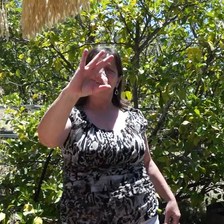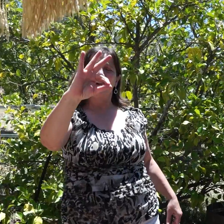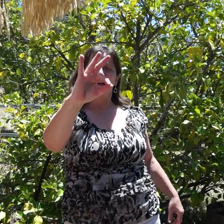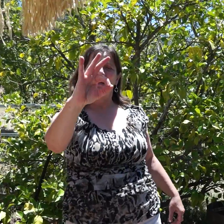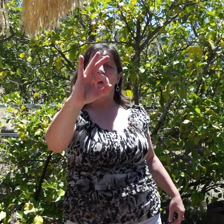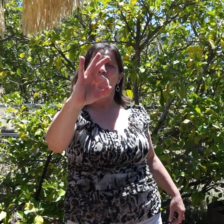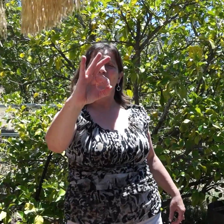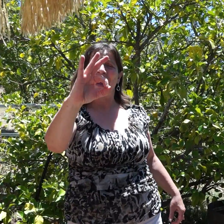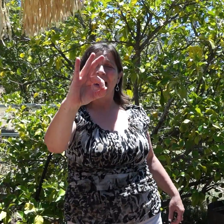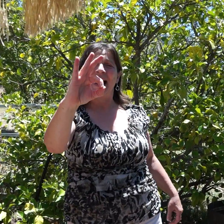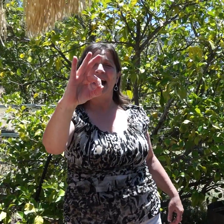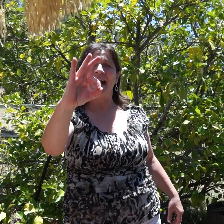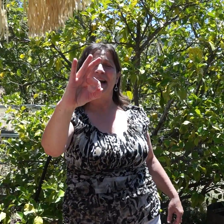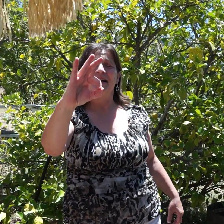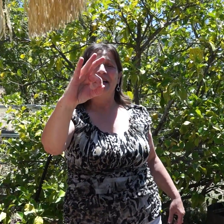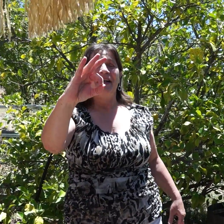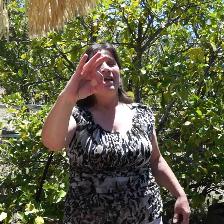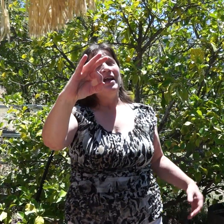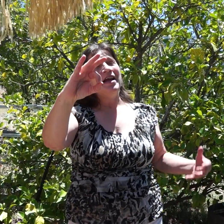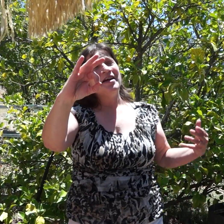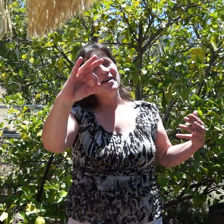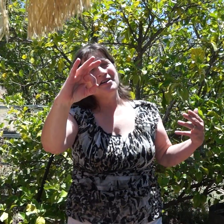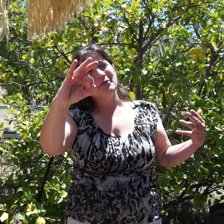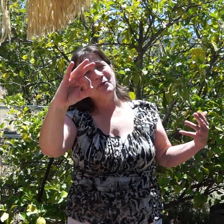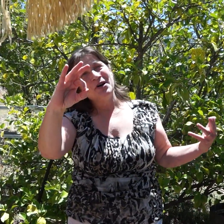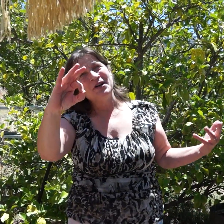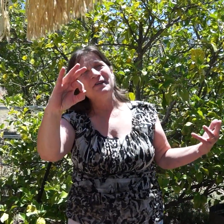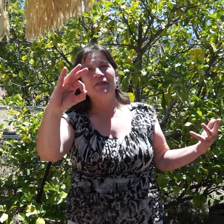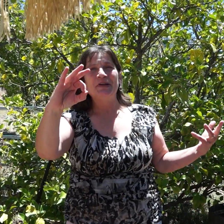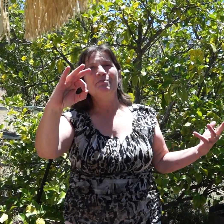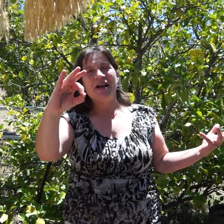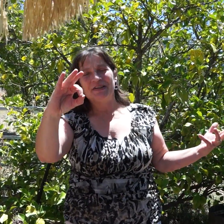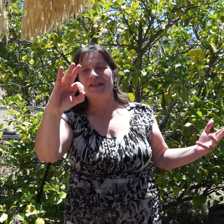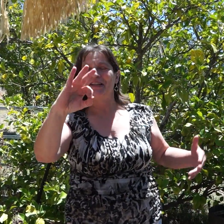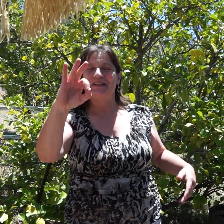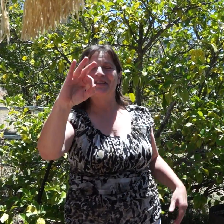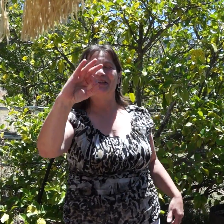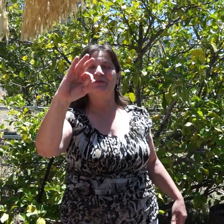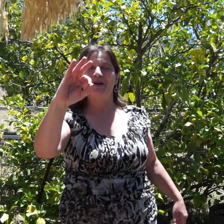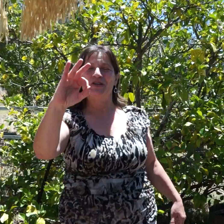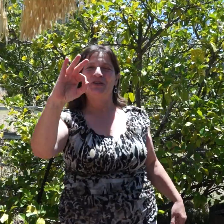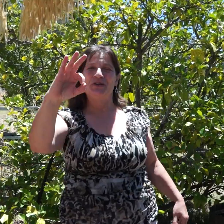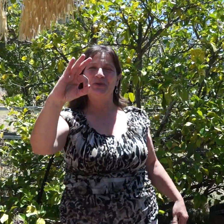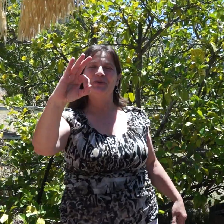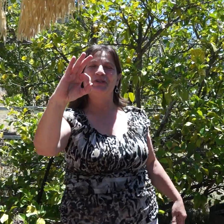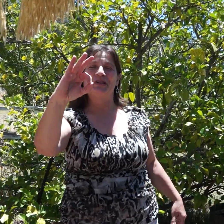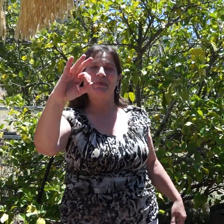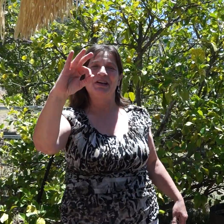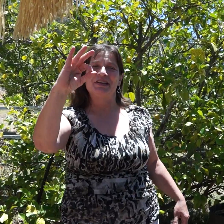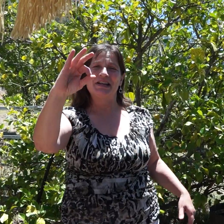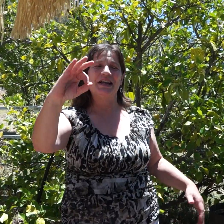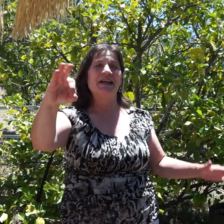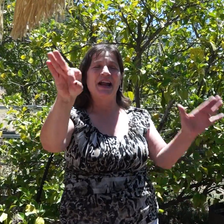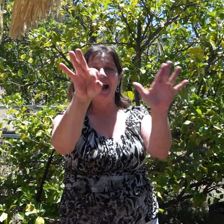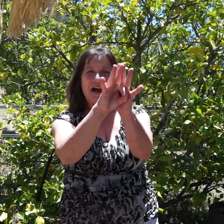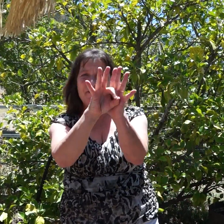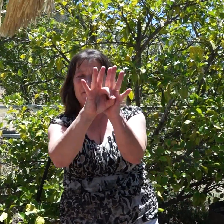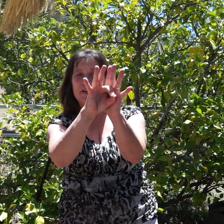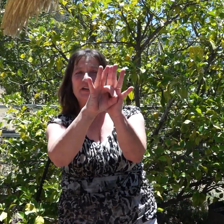sign OK, and one of the myths is that it was used because getting an F